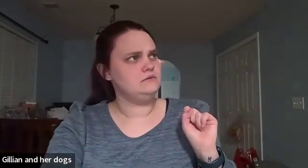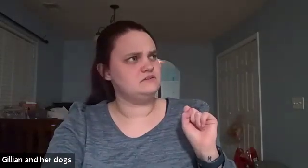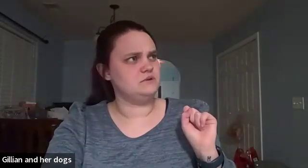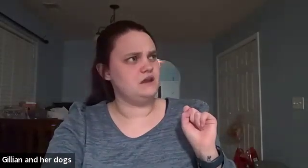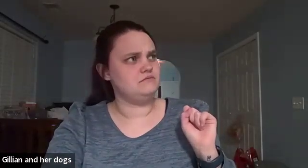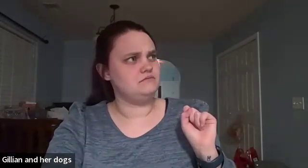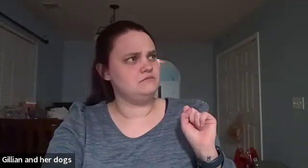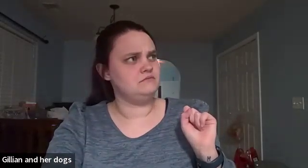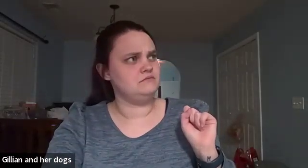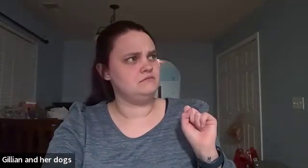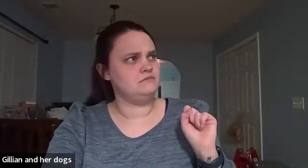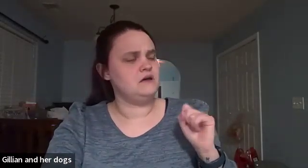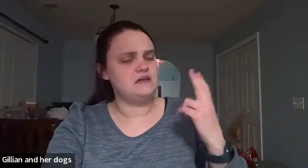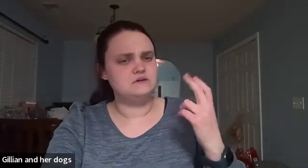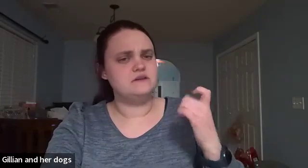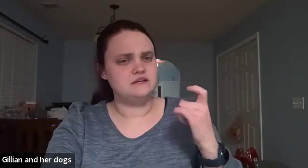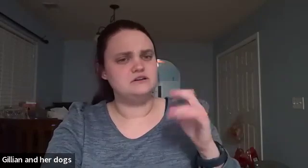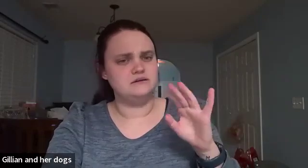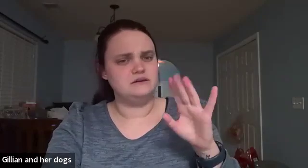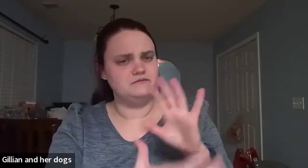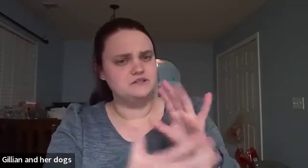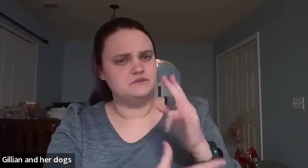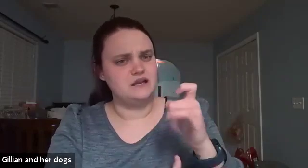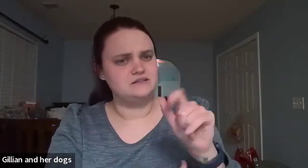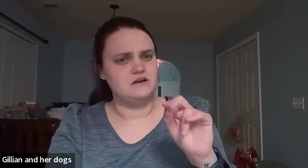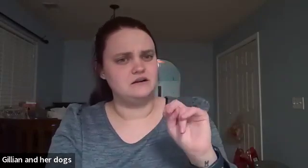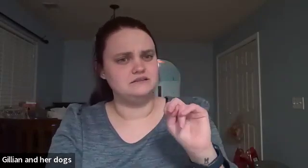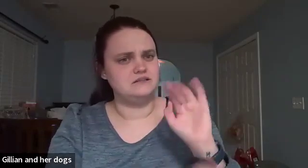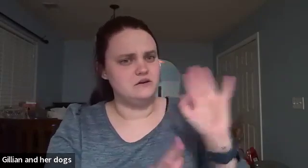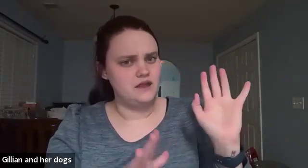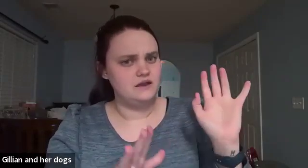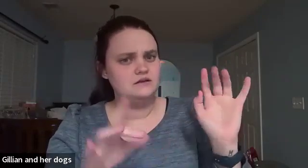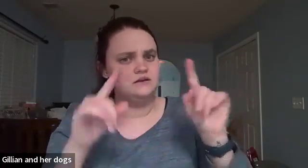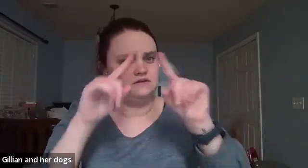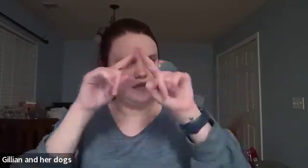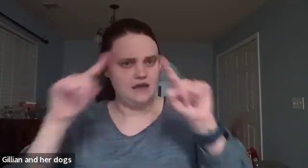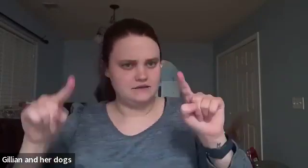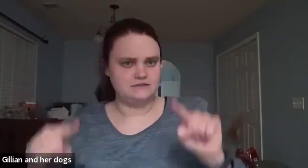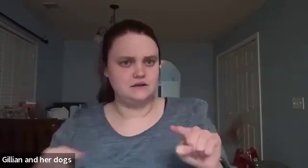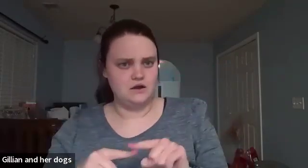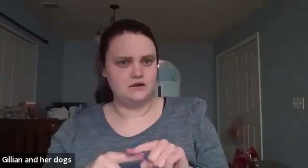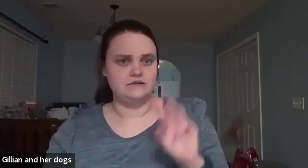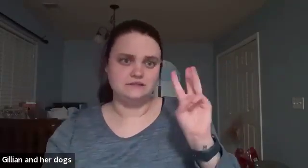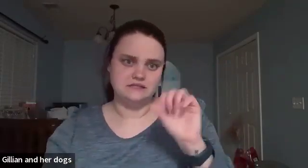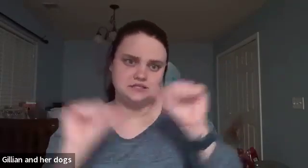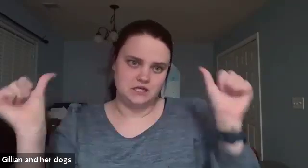what else did we have? That's one thing I started getting confusing with the hexagons and all that. The hexagon or the 6